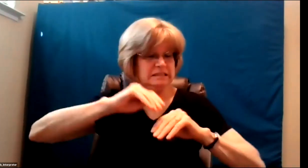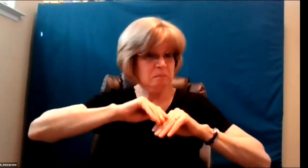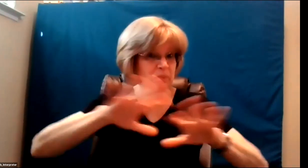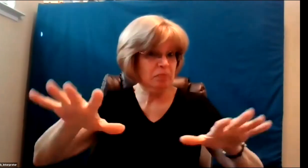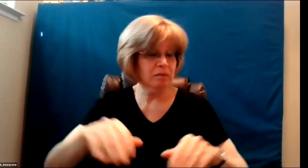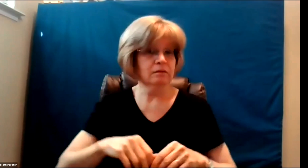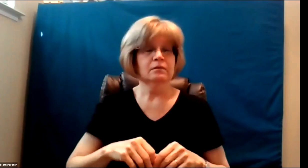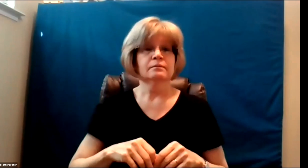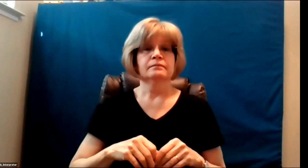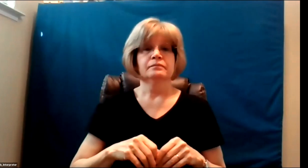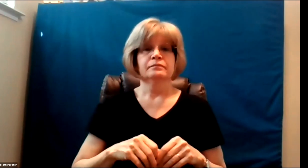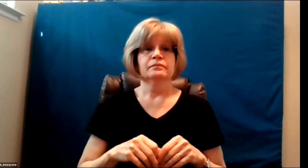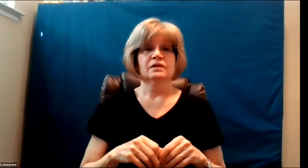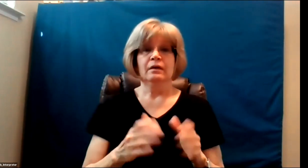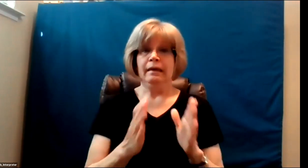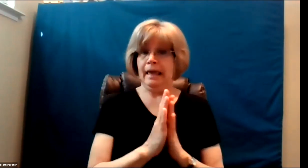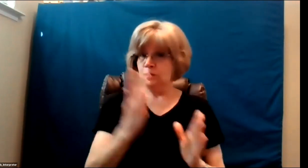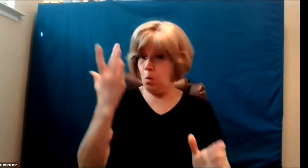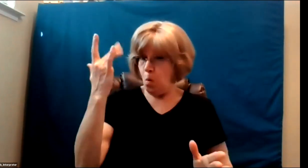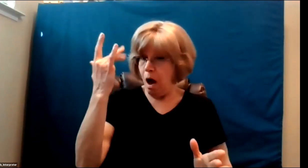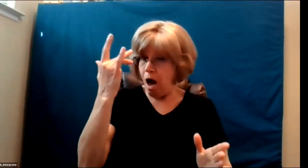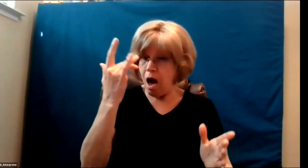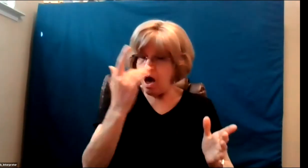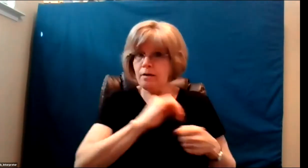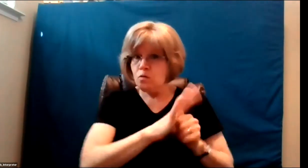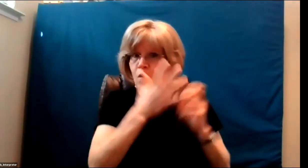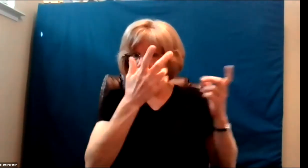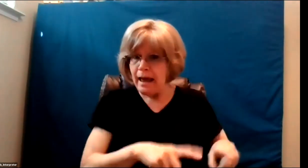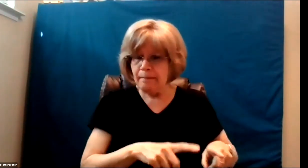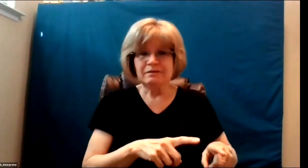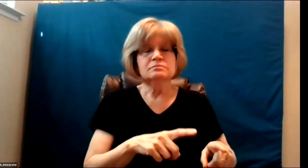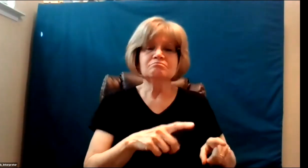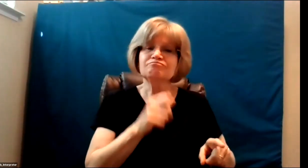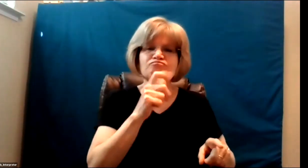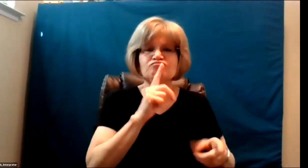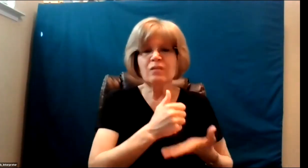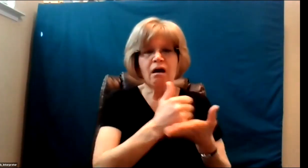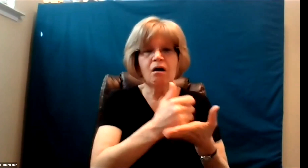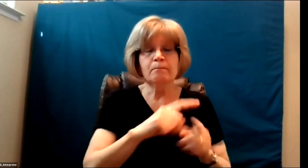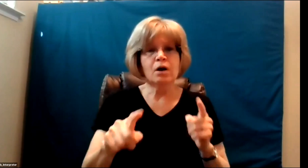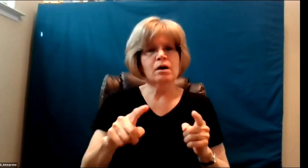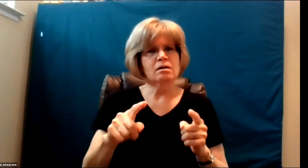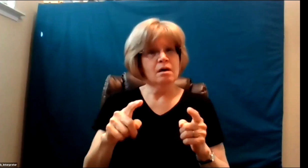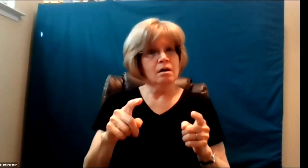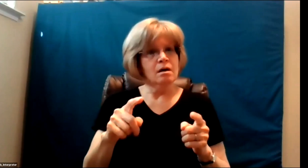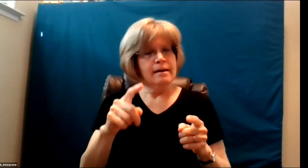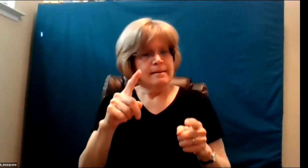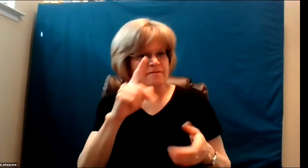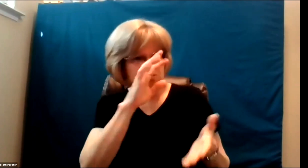happened is really not as fruitful or helpful as asking the questions what and